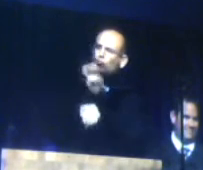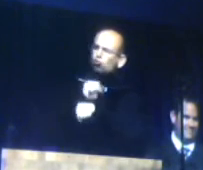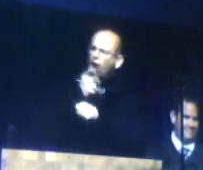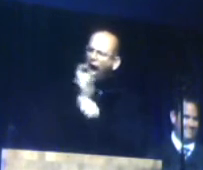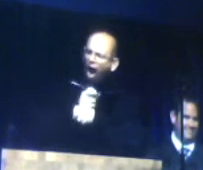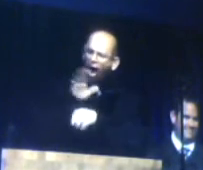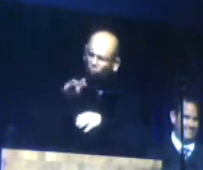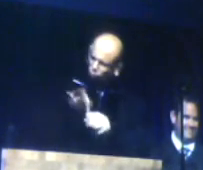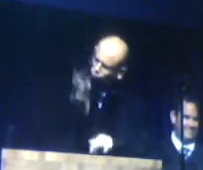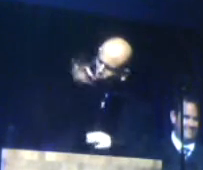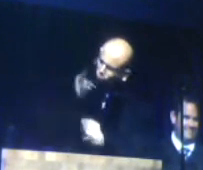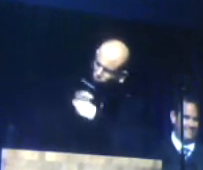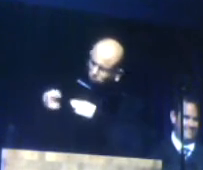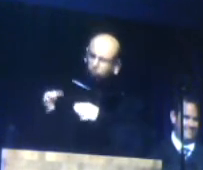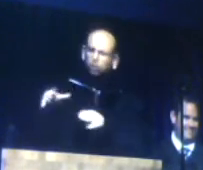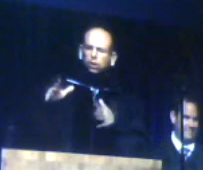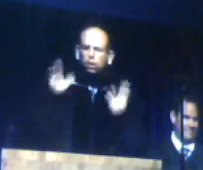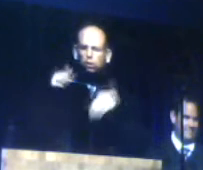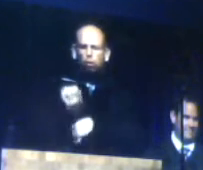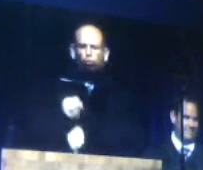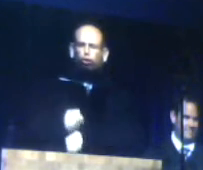often. W. Work hard for what you want.